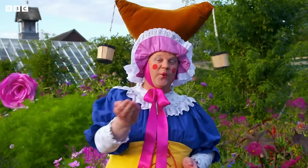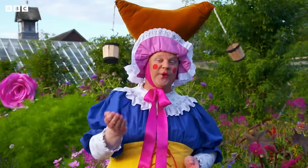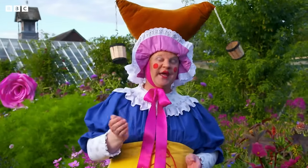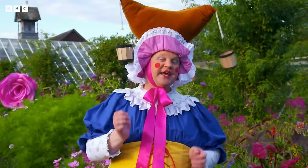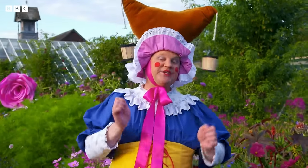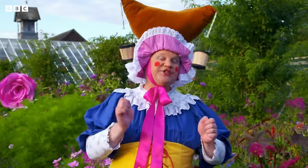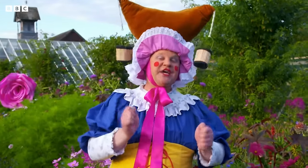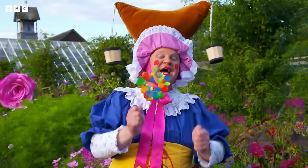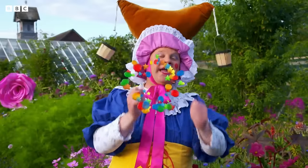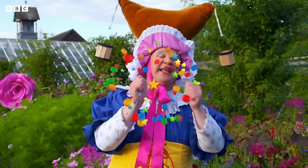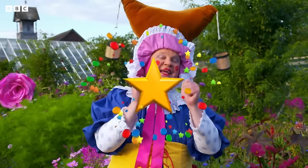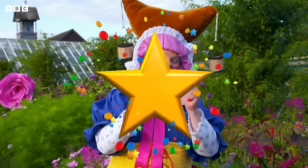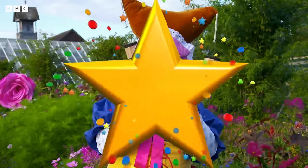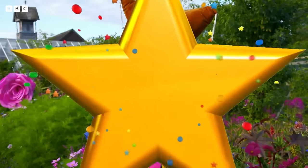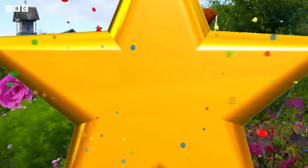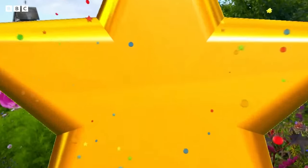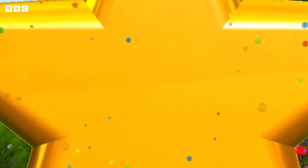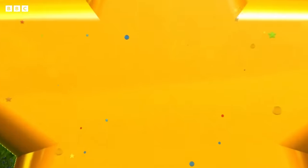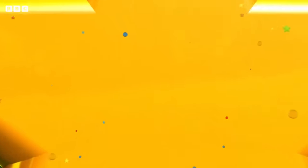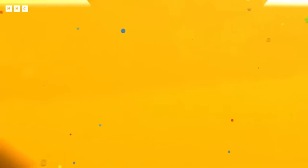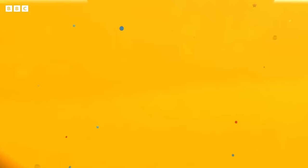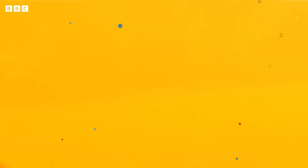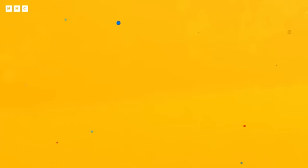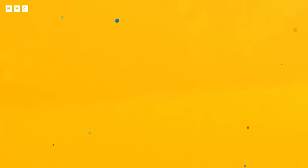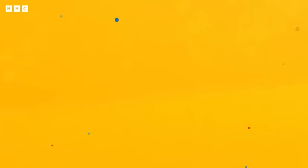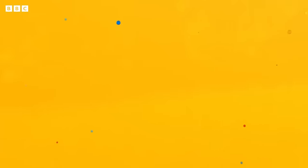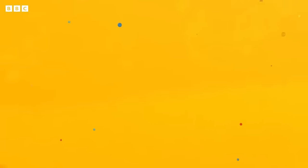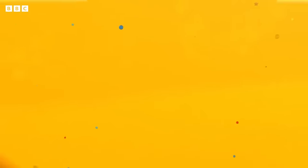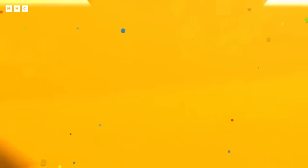all shining stars.